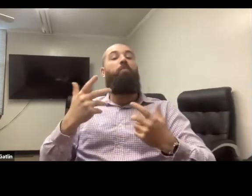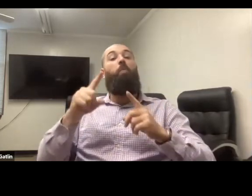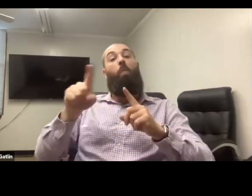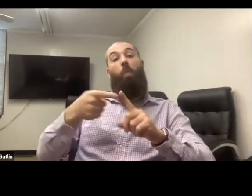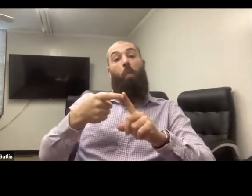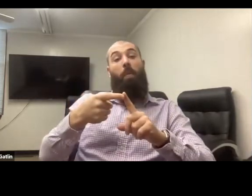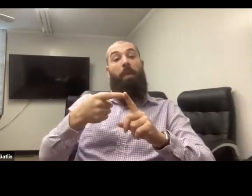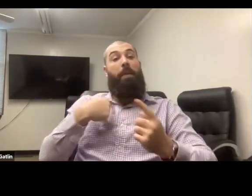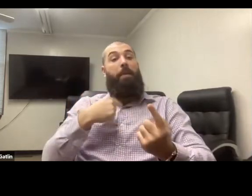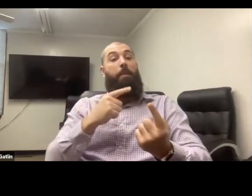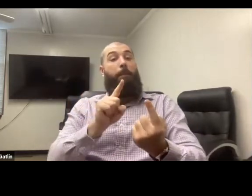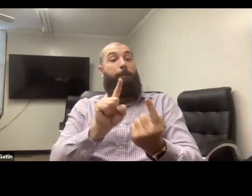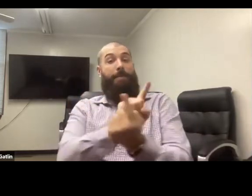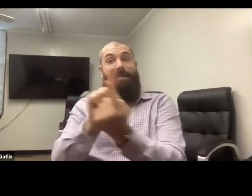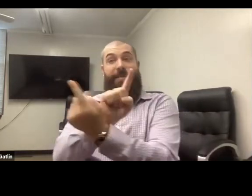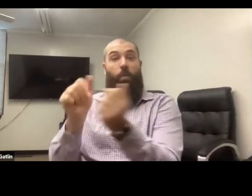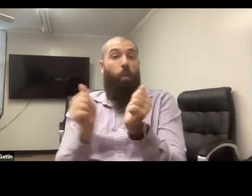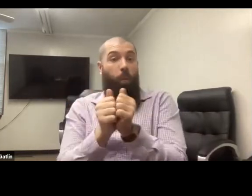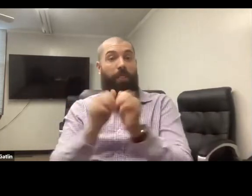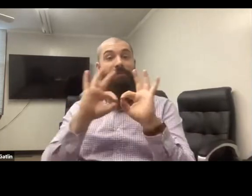experience. I incorporated all that together.